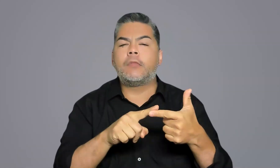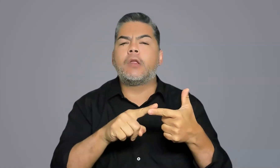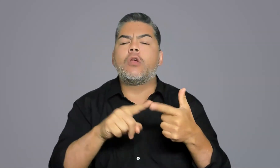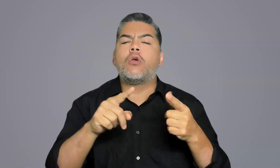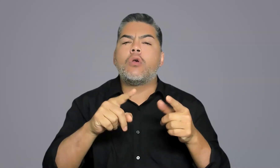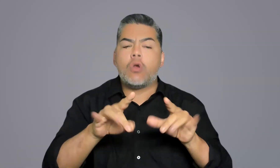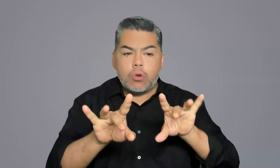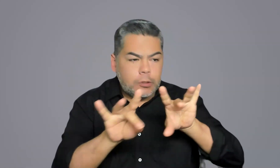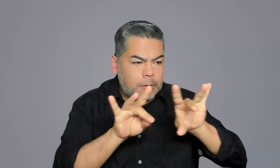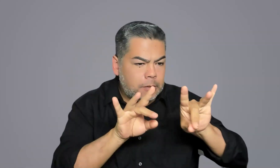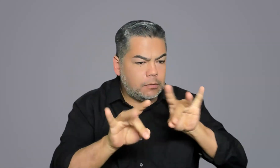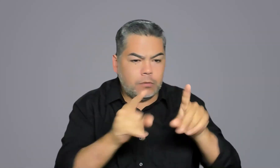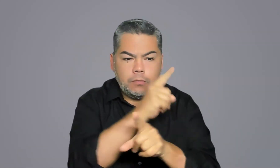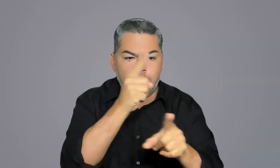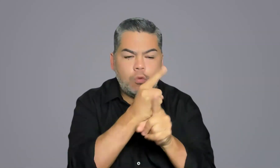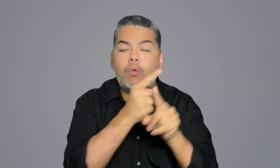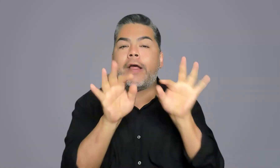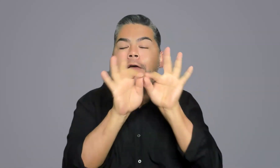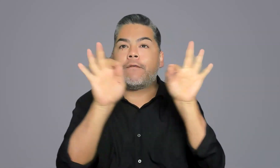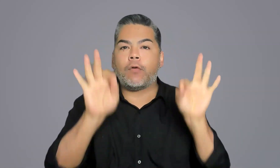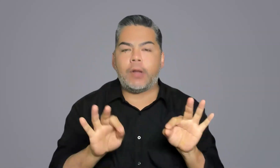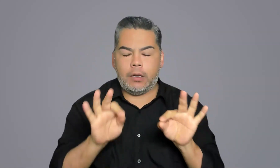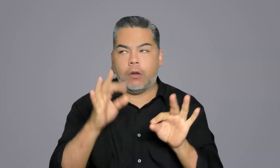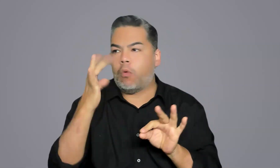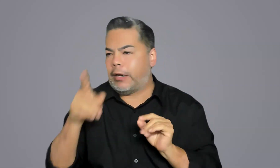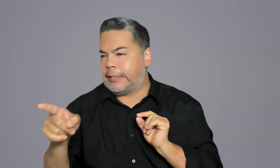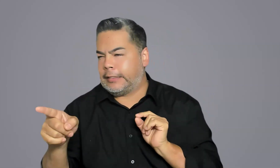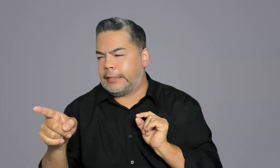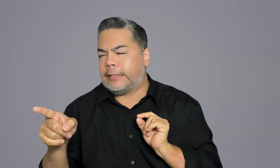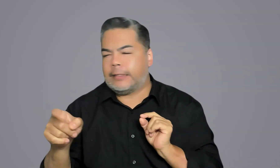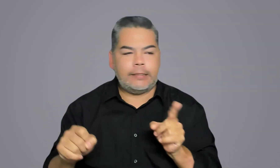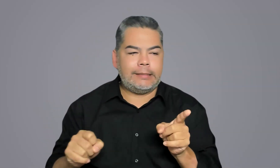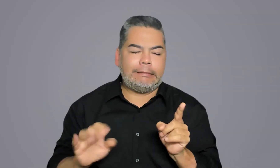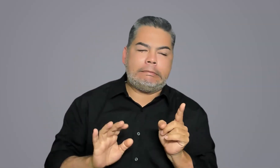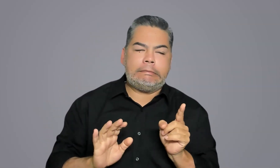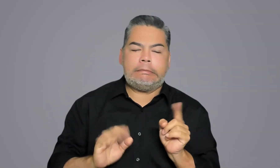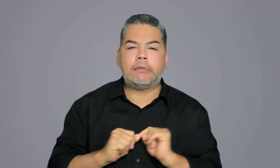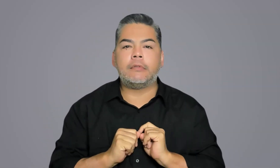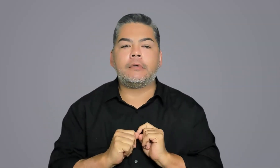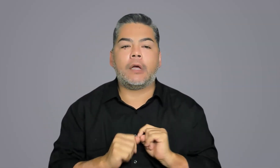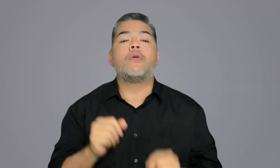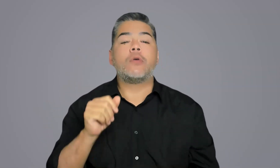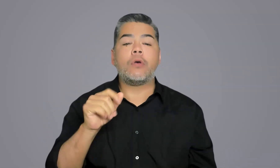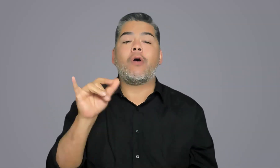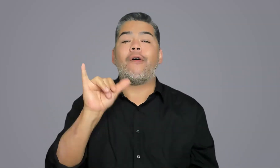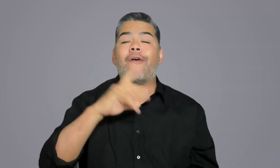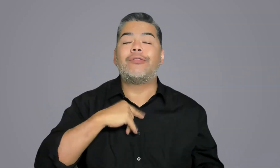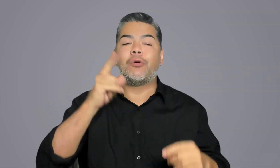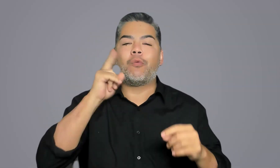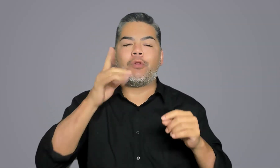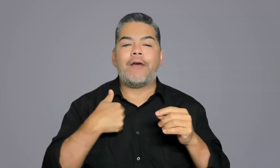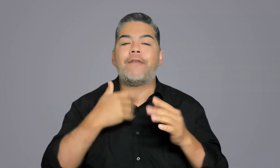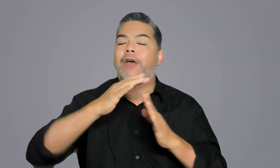format, what that looks like, and why you might choose one format choice over another. I'll then take you through some top tips for